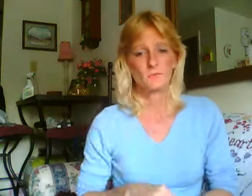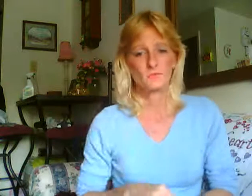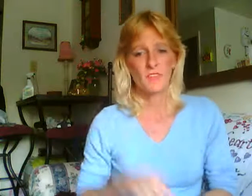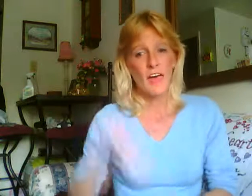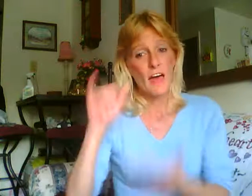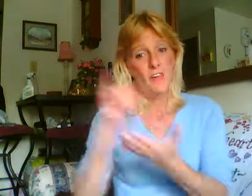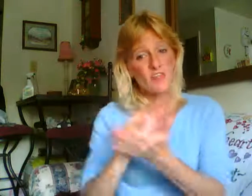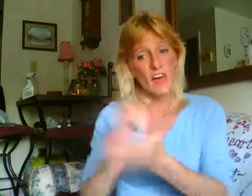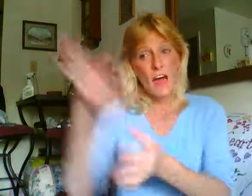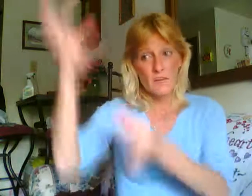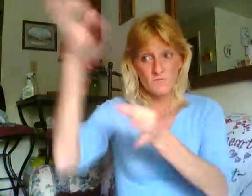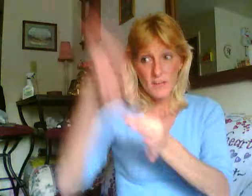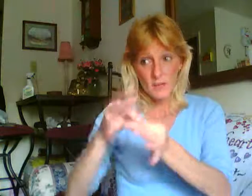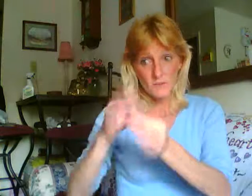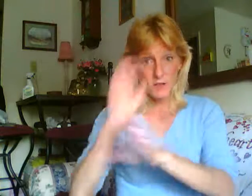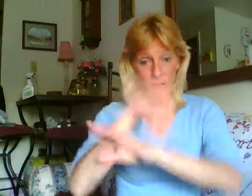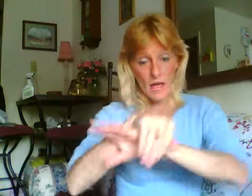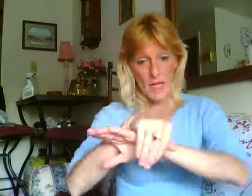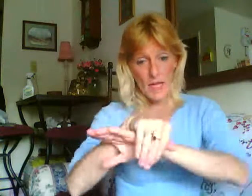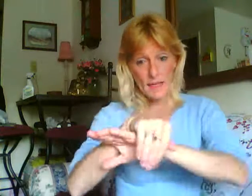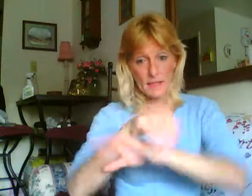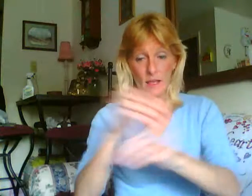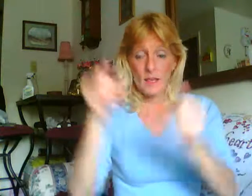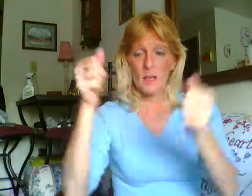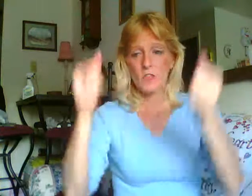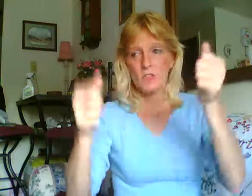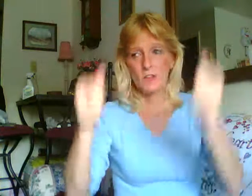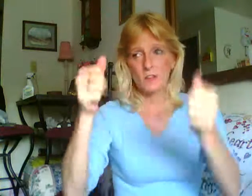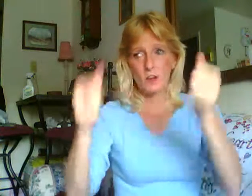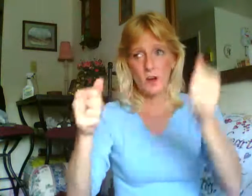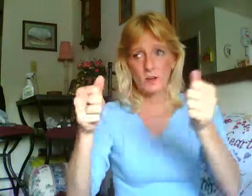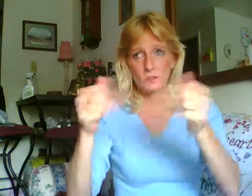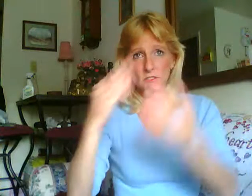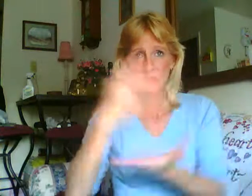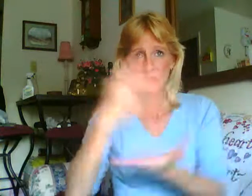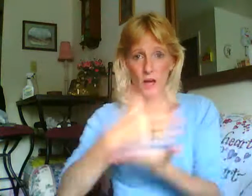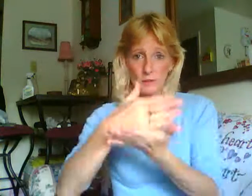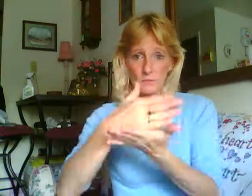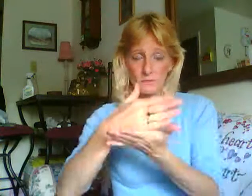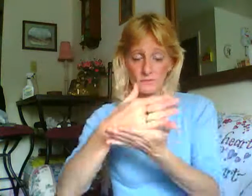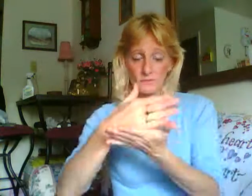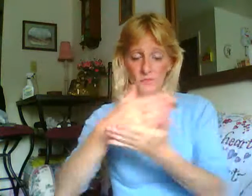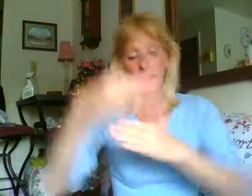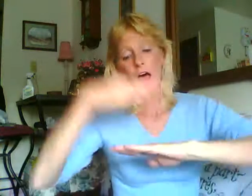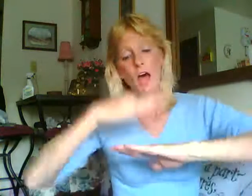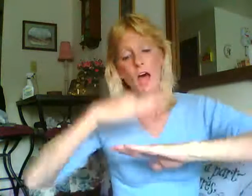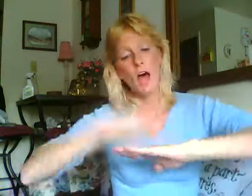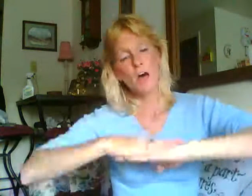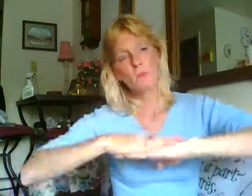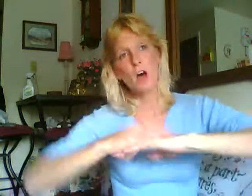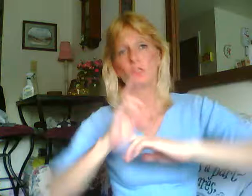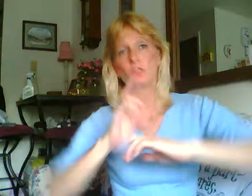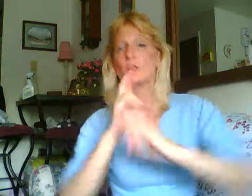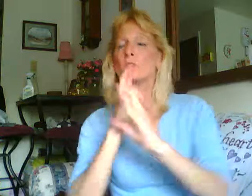That faithful night, the car was stalled Upon the